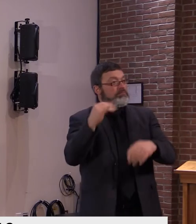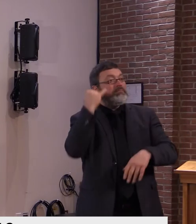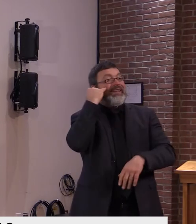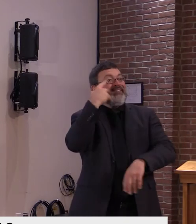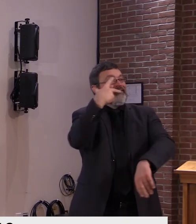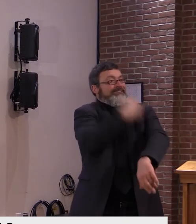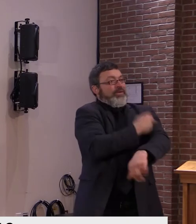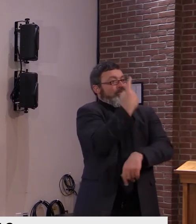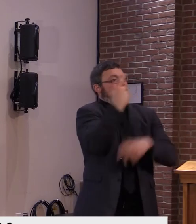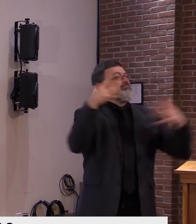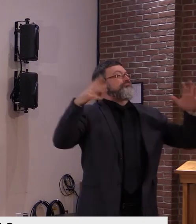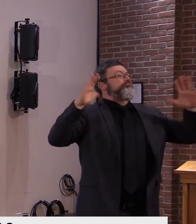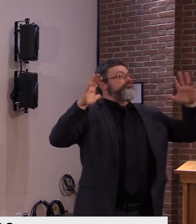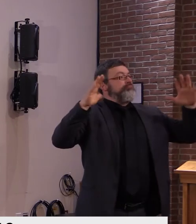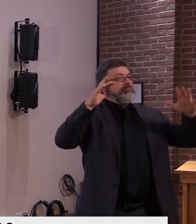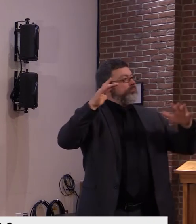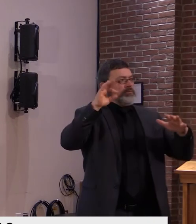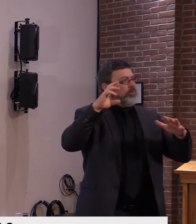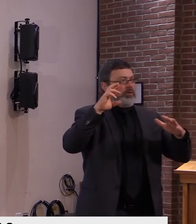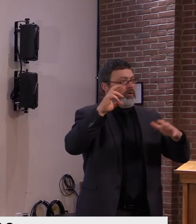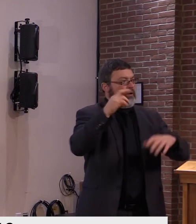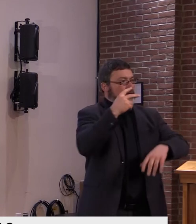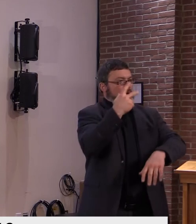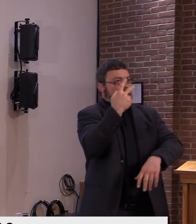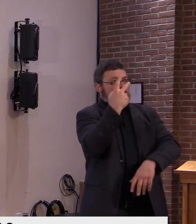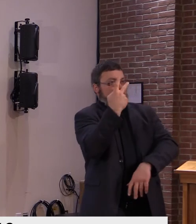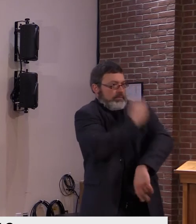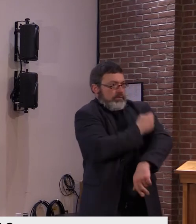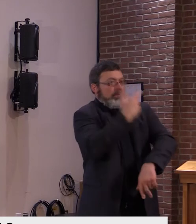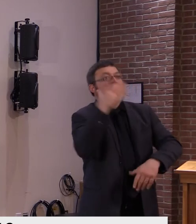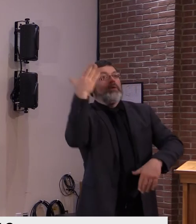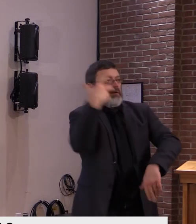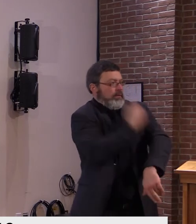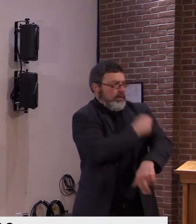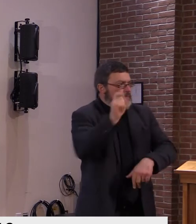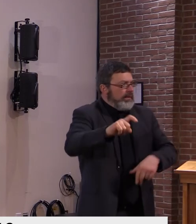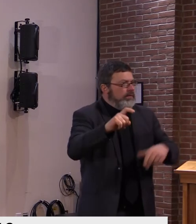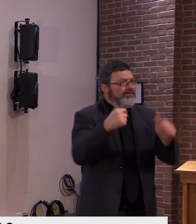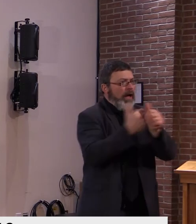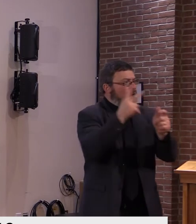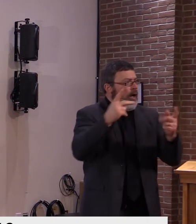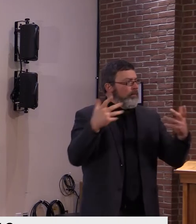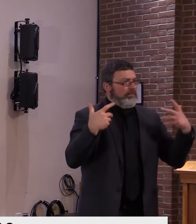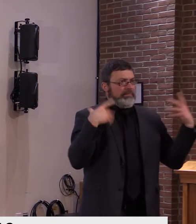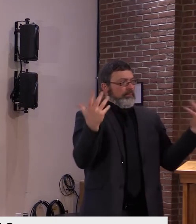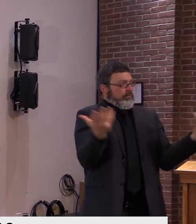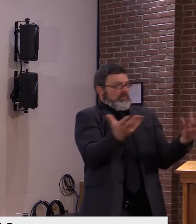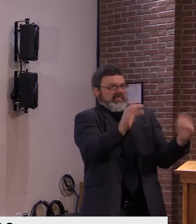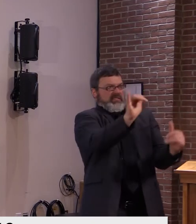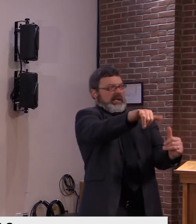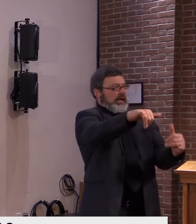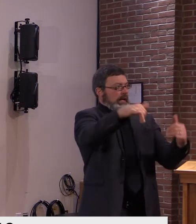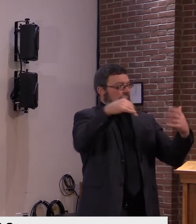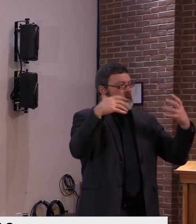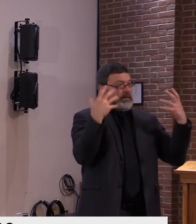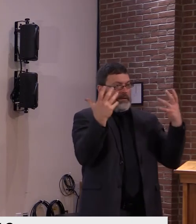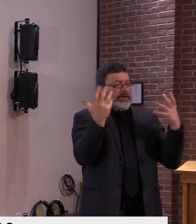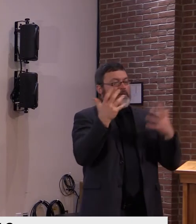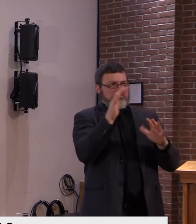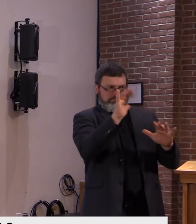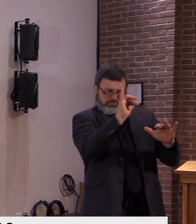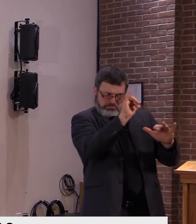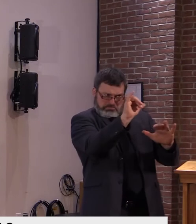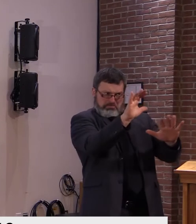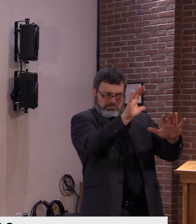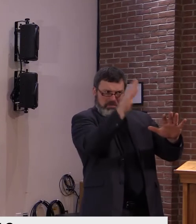make it very important to, if you were going to have a policy of giving somebody a card, you'd have to know what exactly that